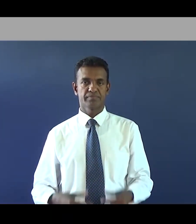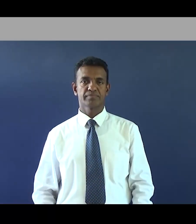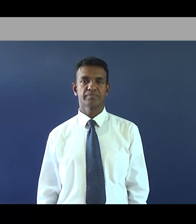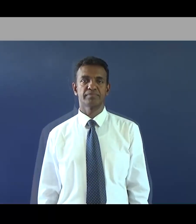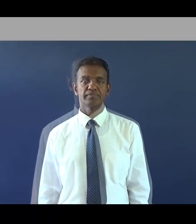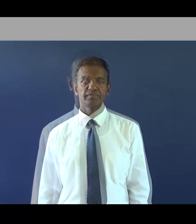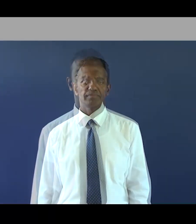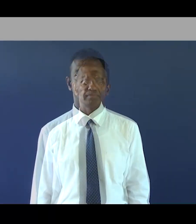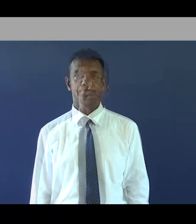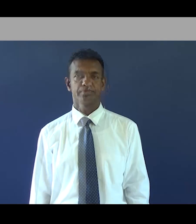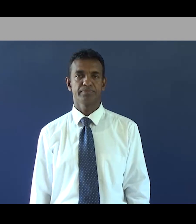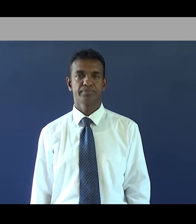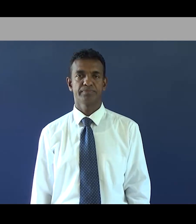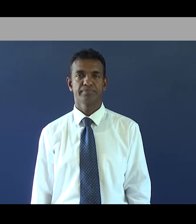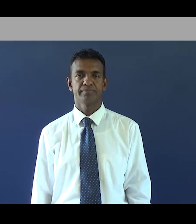the end of this.